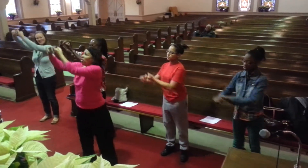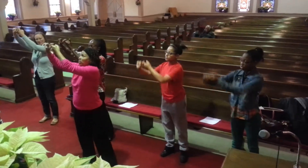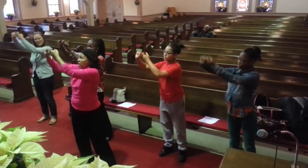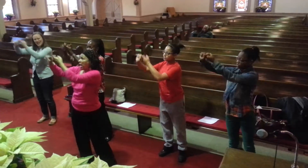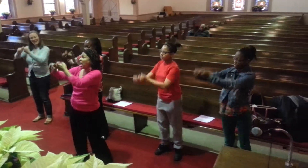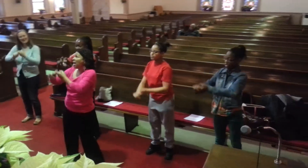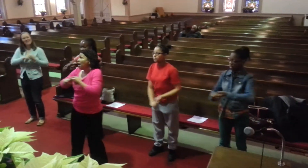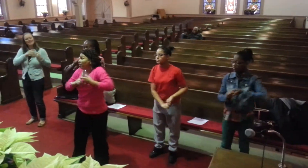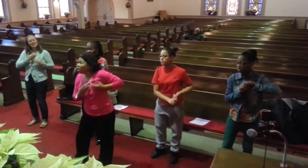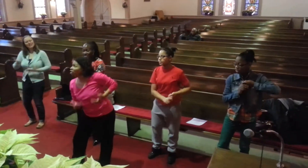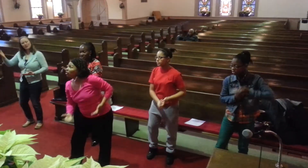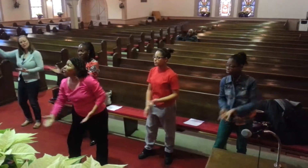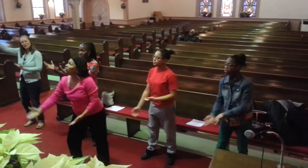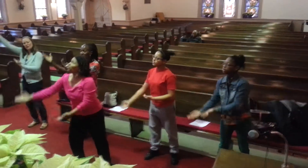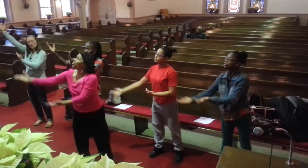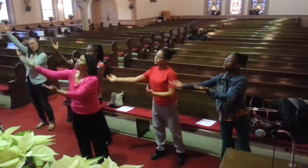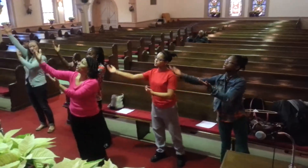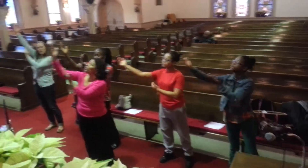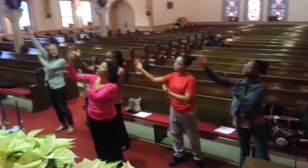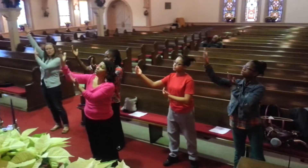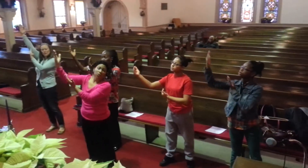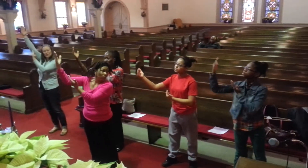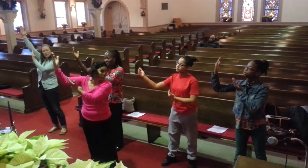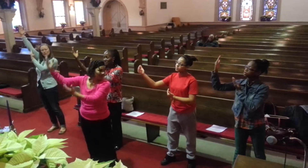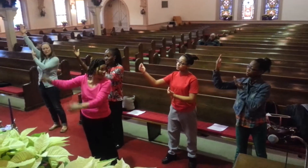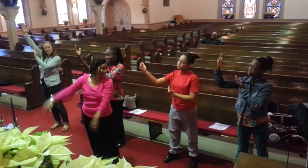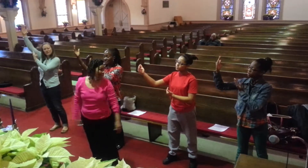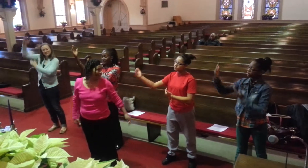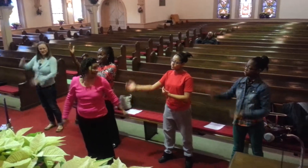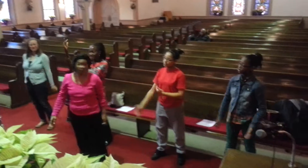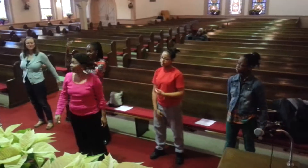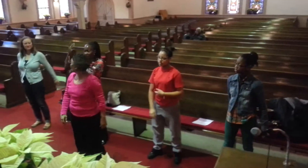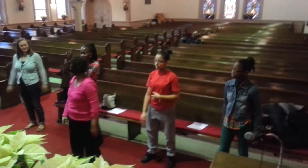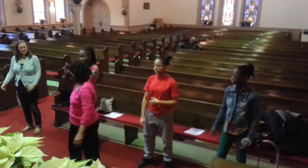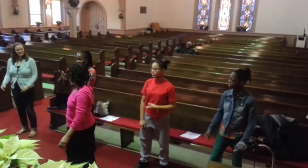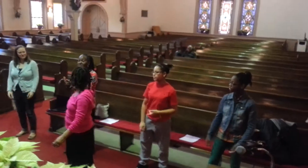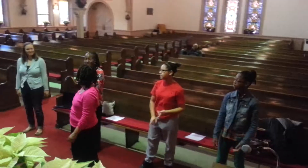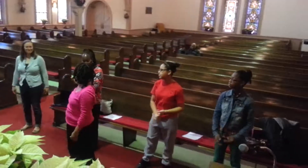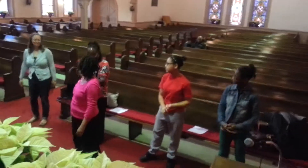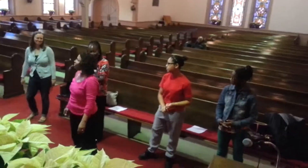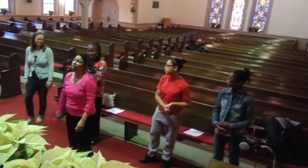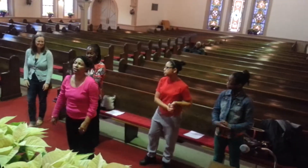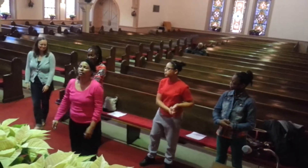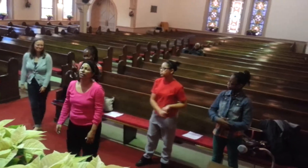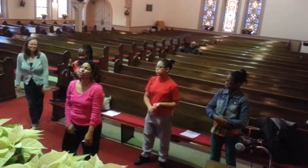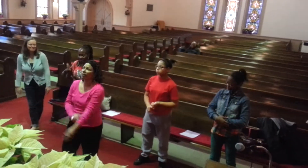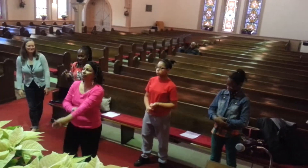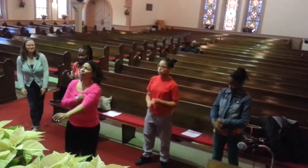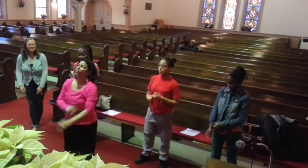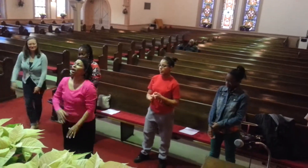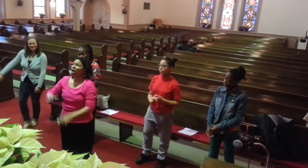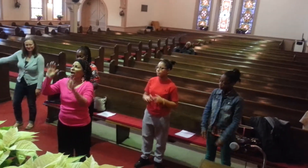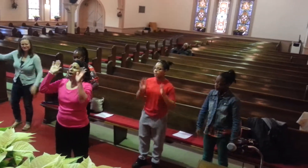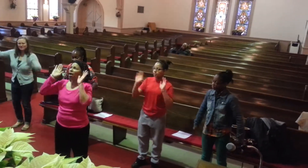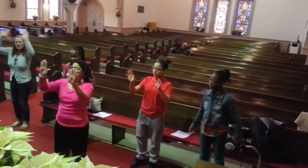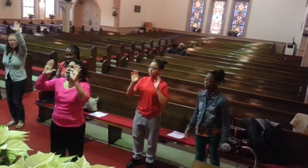we have in you. Okay? Is that easier? Okay, good. Let's try.